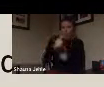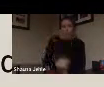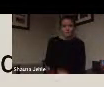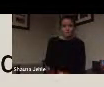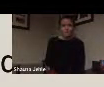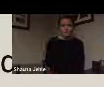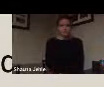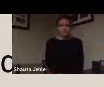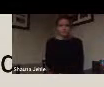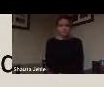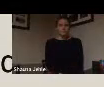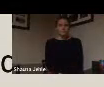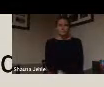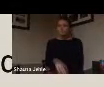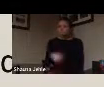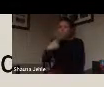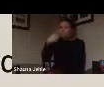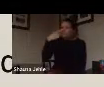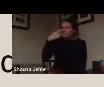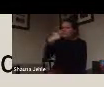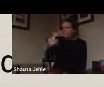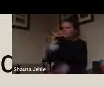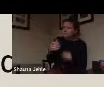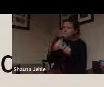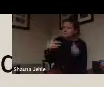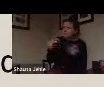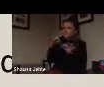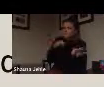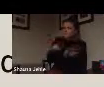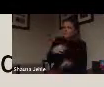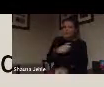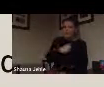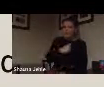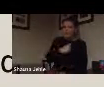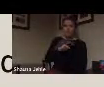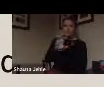Can you explain what a consultant does, a translation consultant?